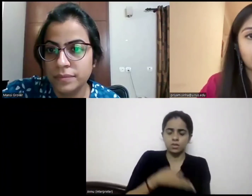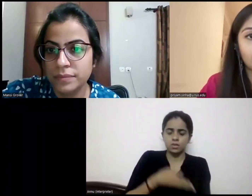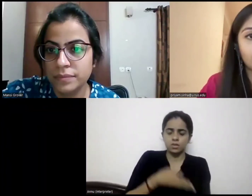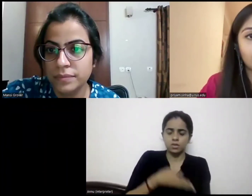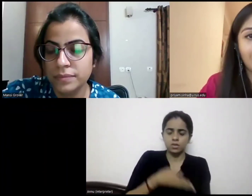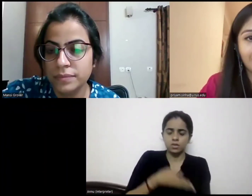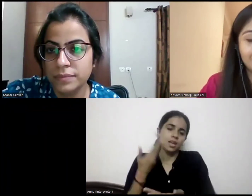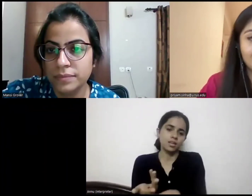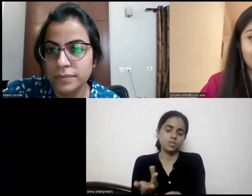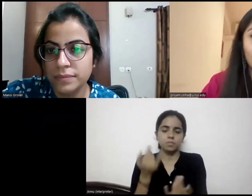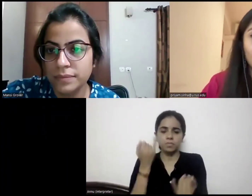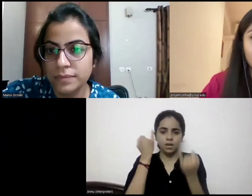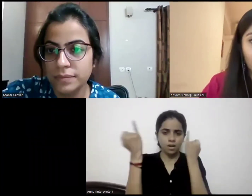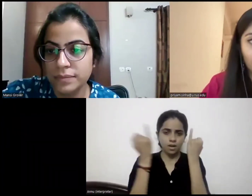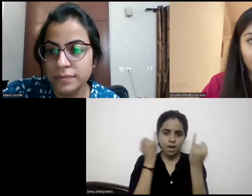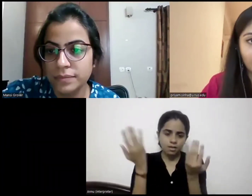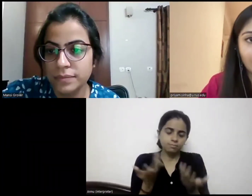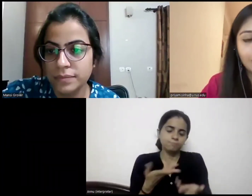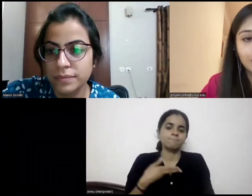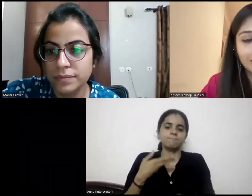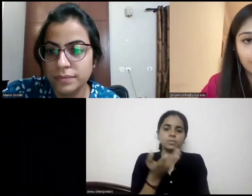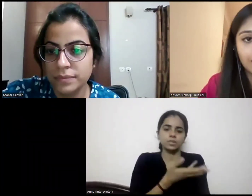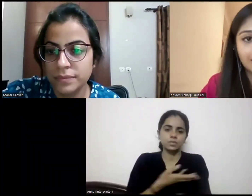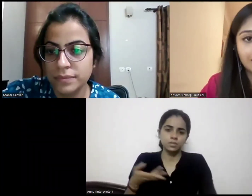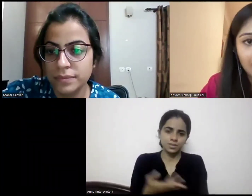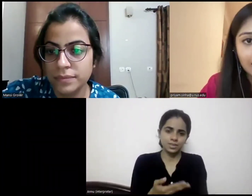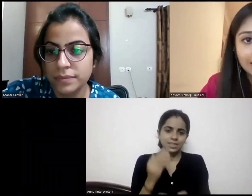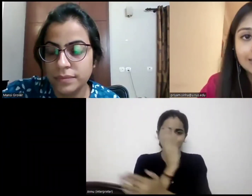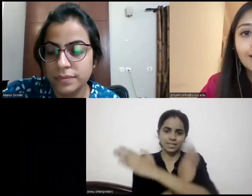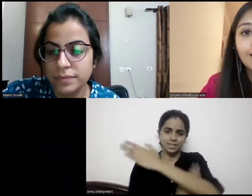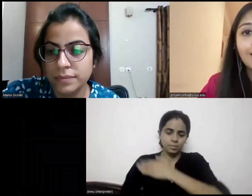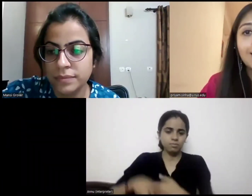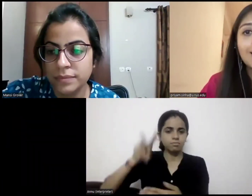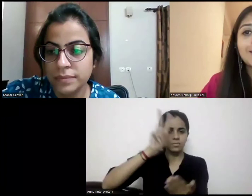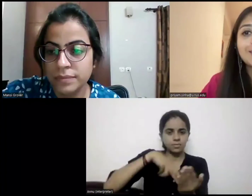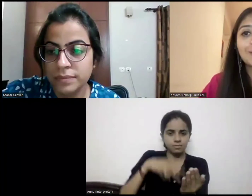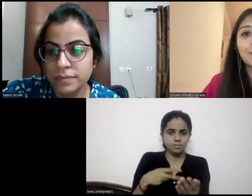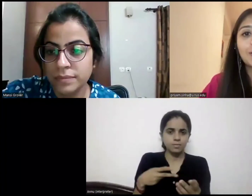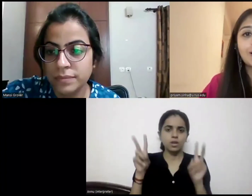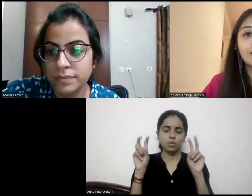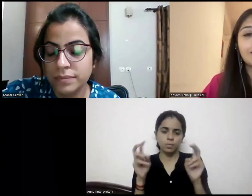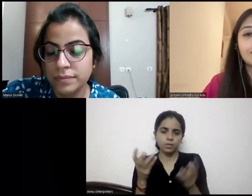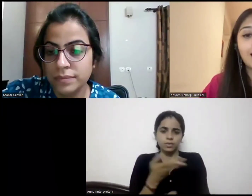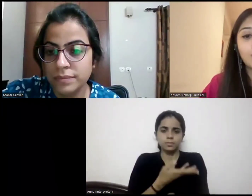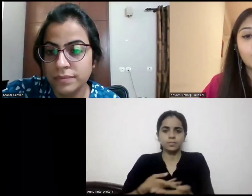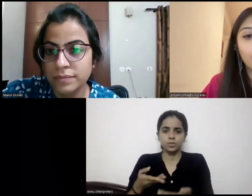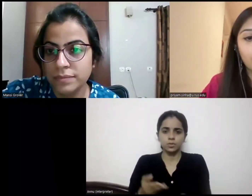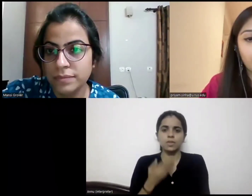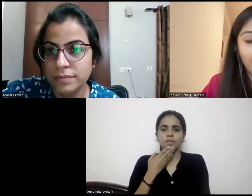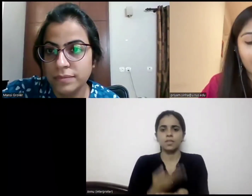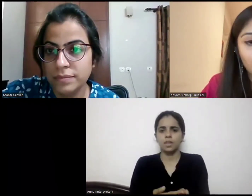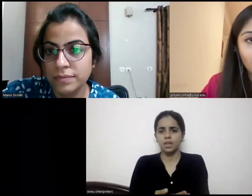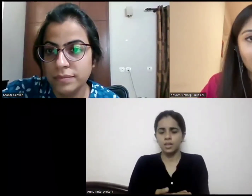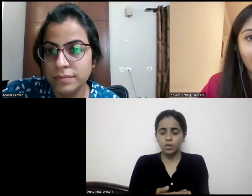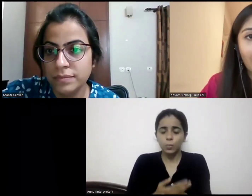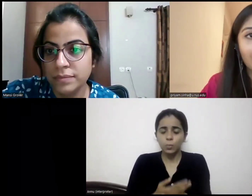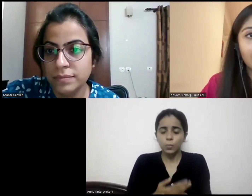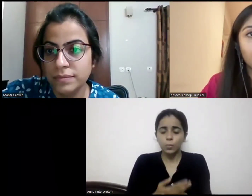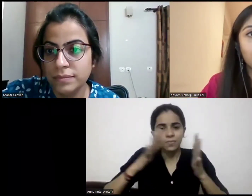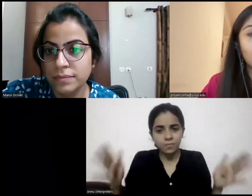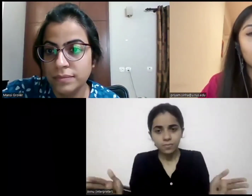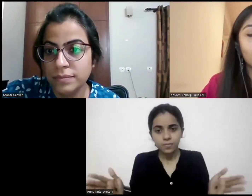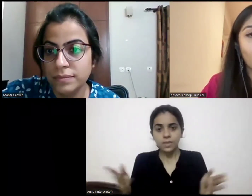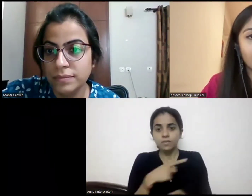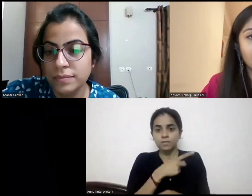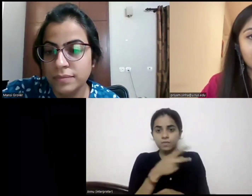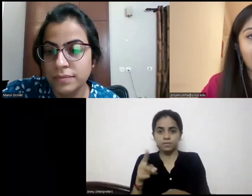on whatever ideas you want to know with regard to disability studies. So thank you very much. And